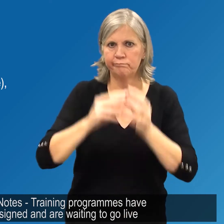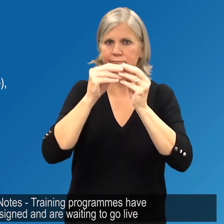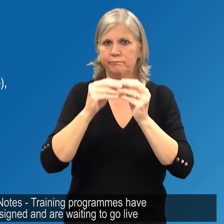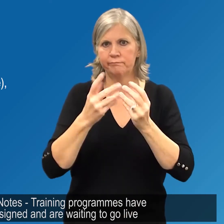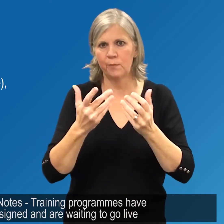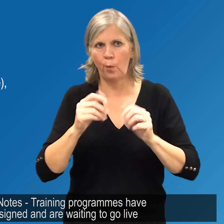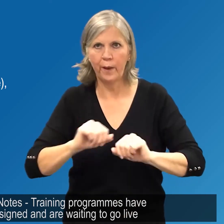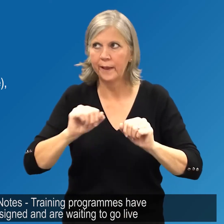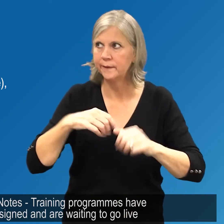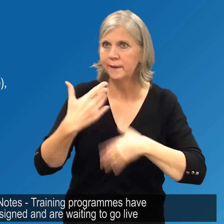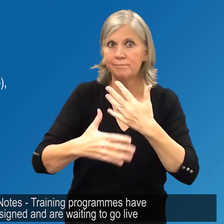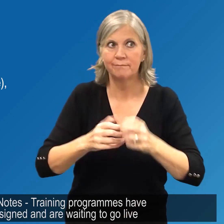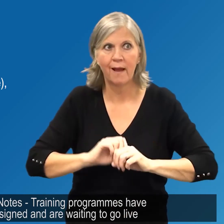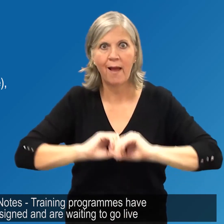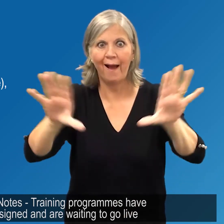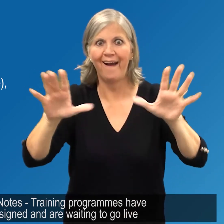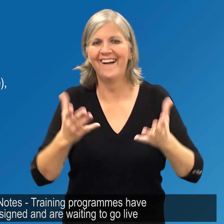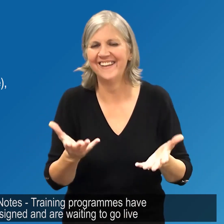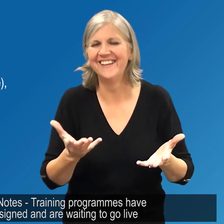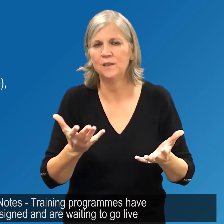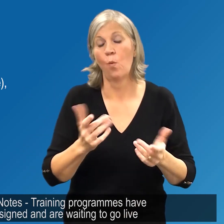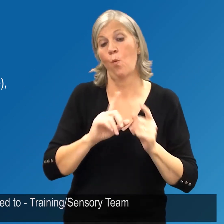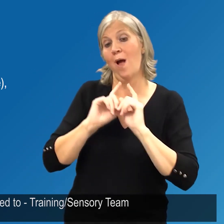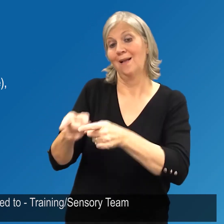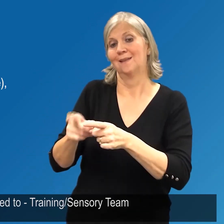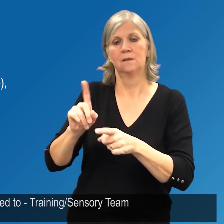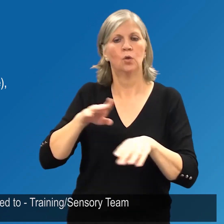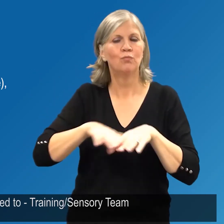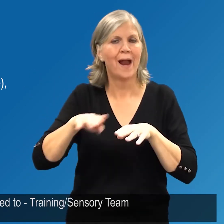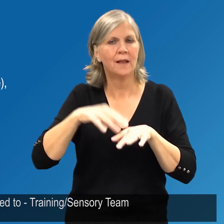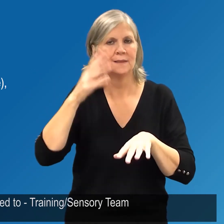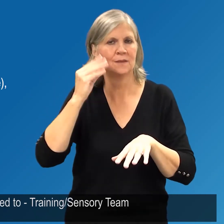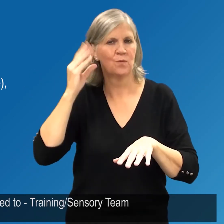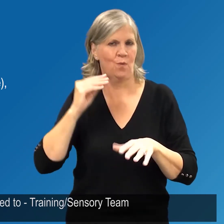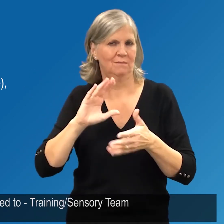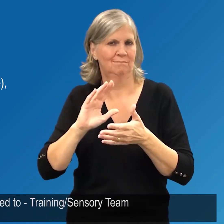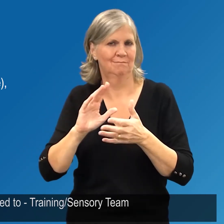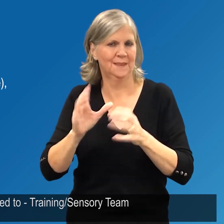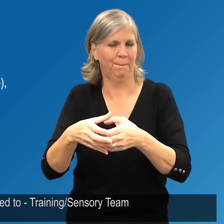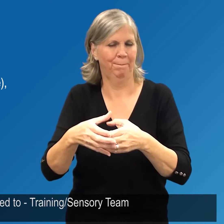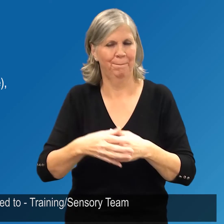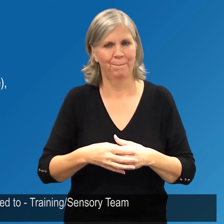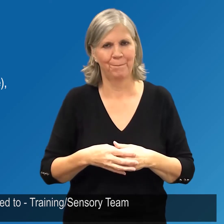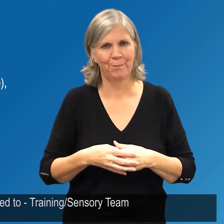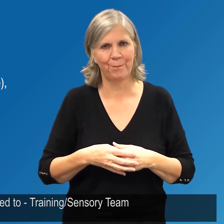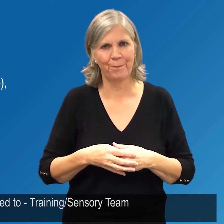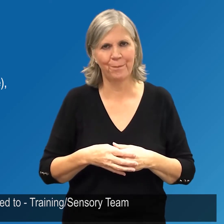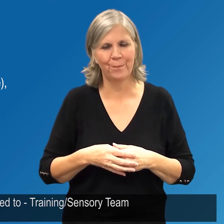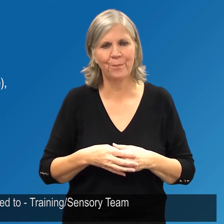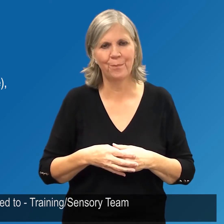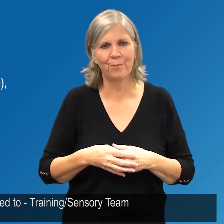programs have been designed and are waiting to go live. Assigned to Training/sensory team.